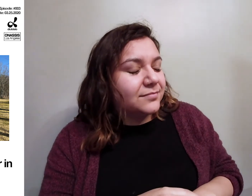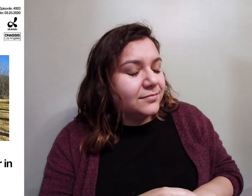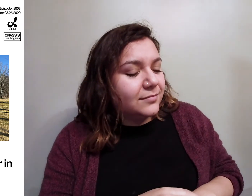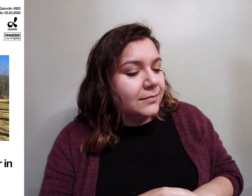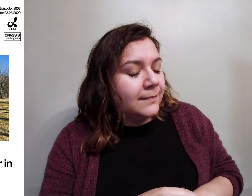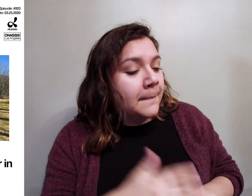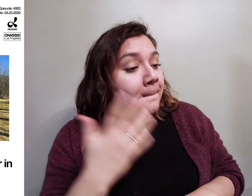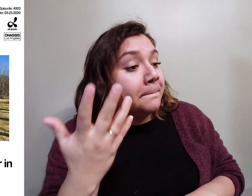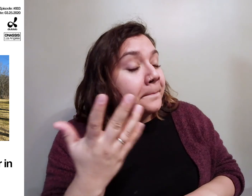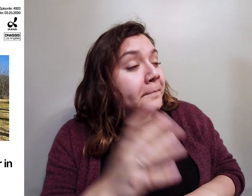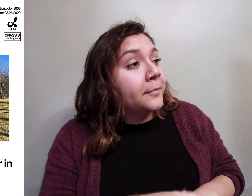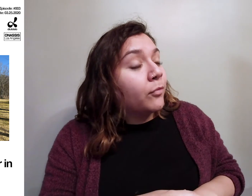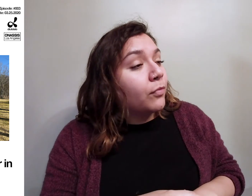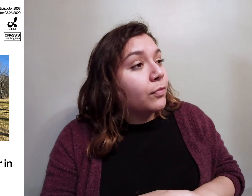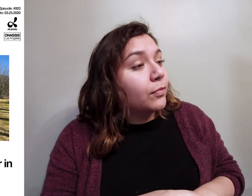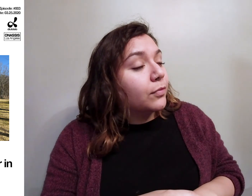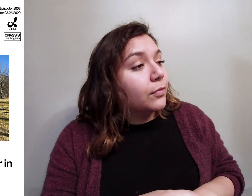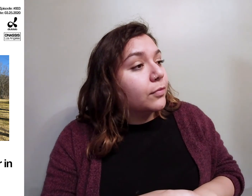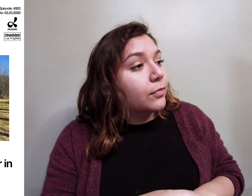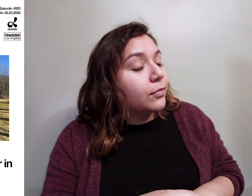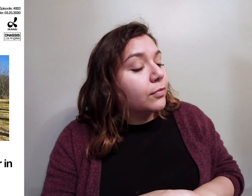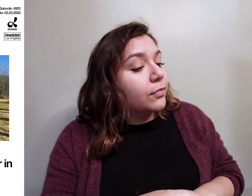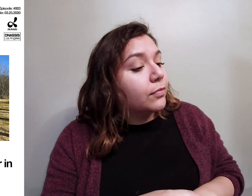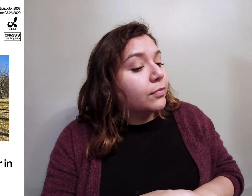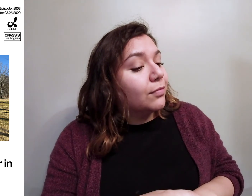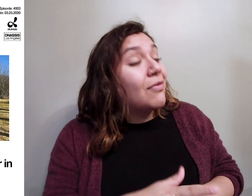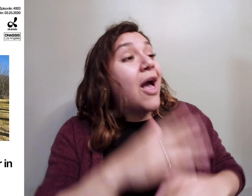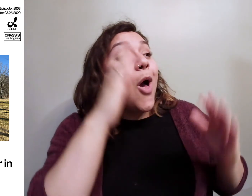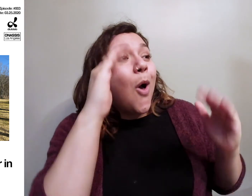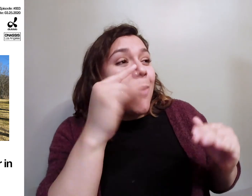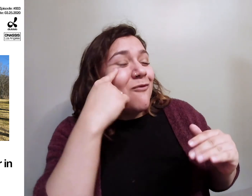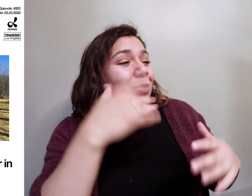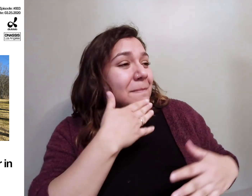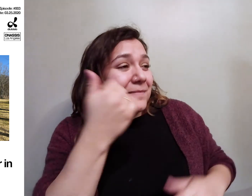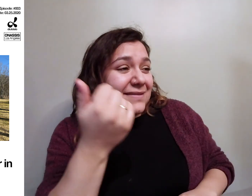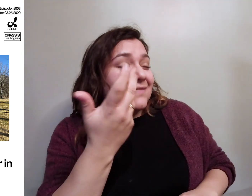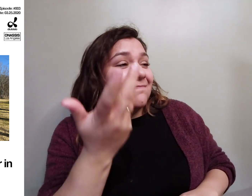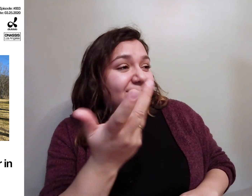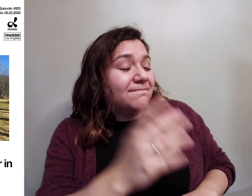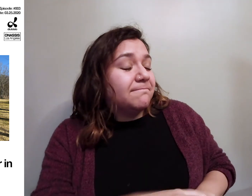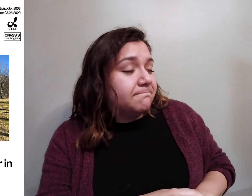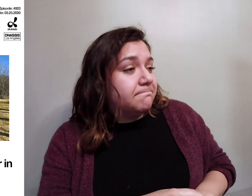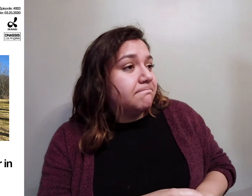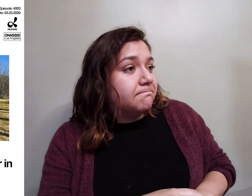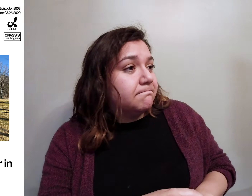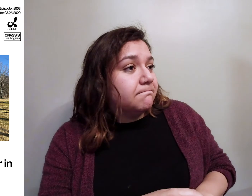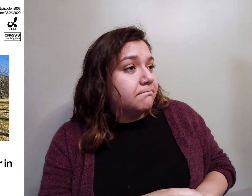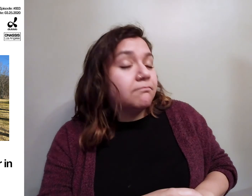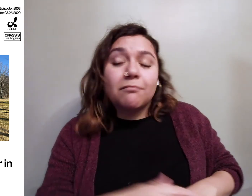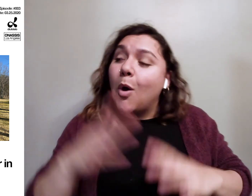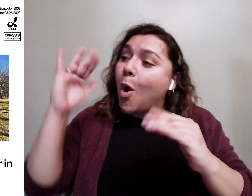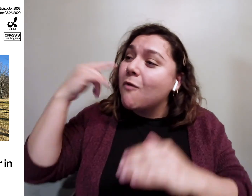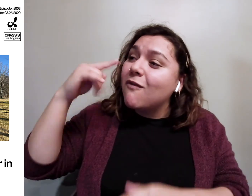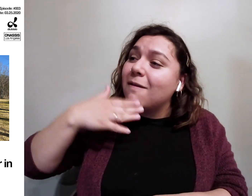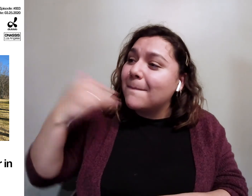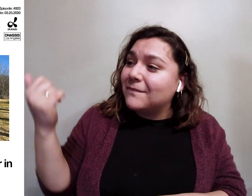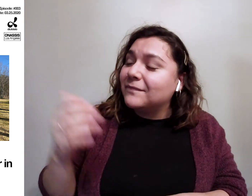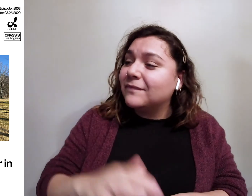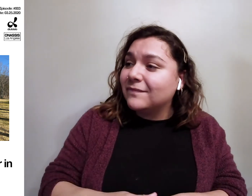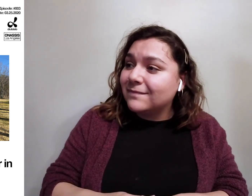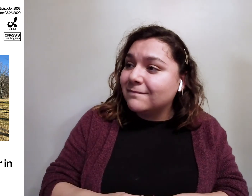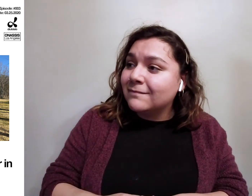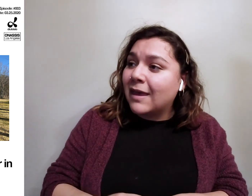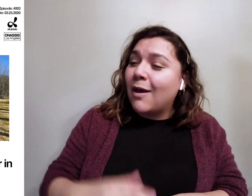wait actually to see you, but we must continue, and that's the premise of this show. We